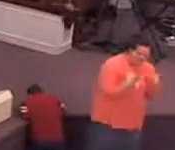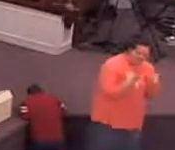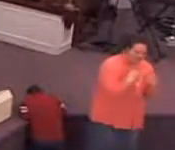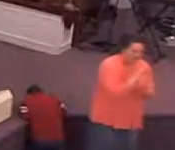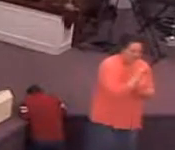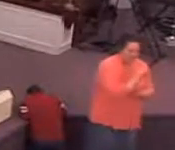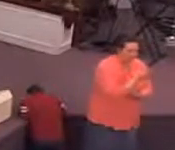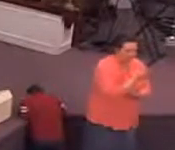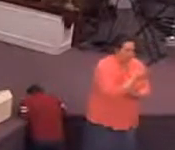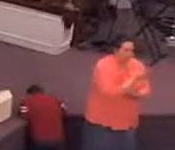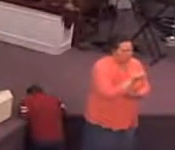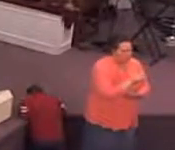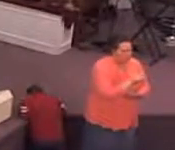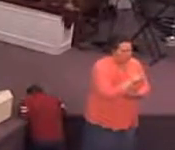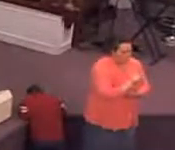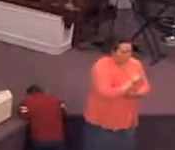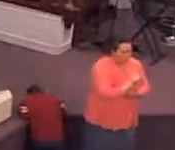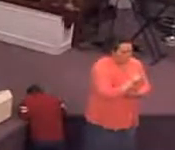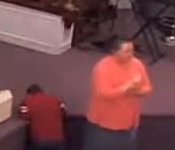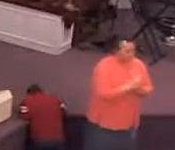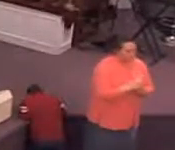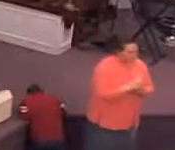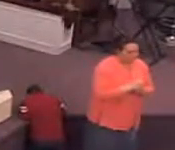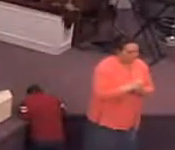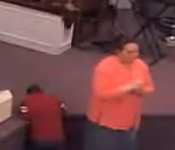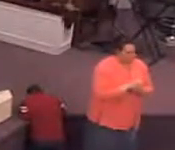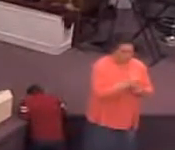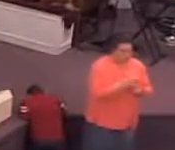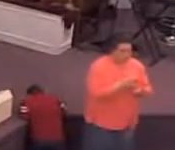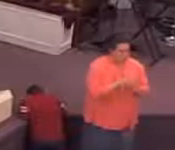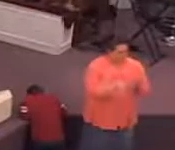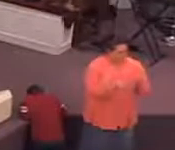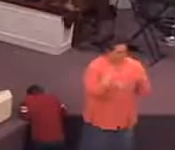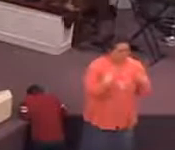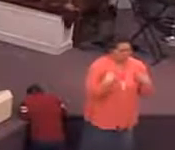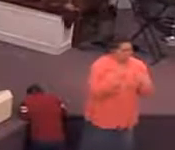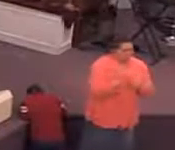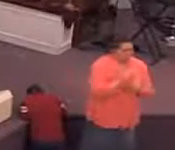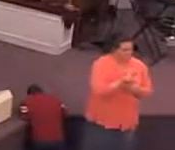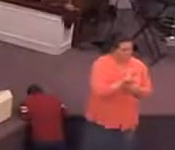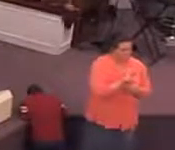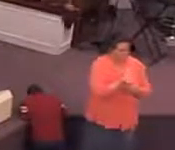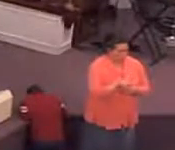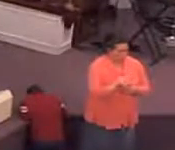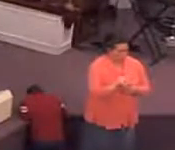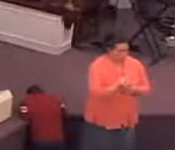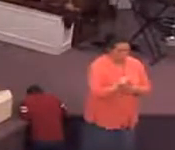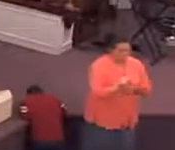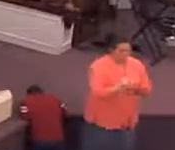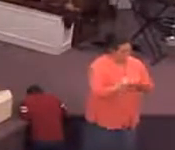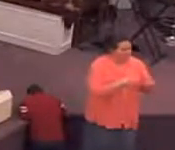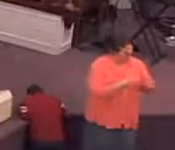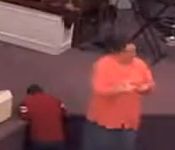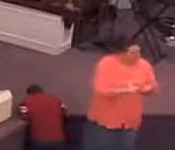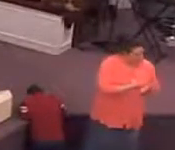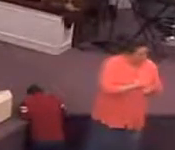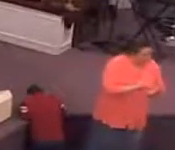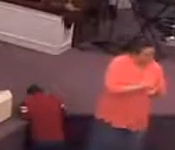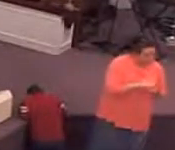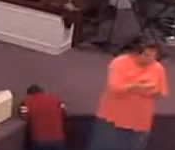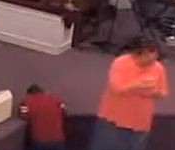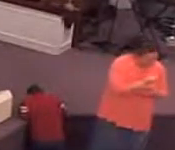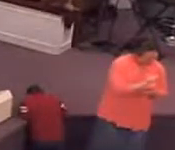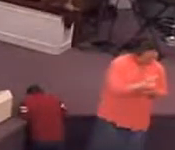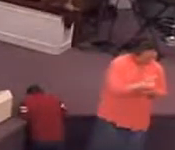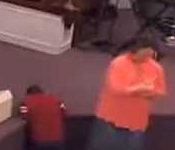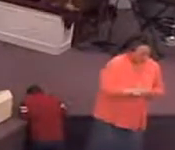You know, some people got morals without the Holy Ghost. How much more? We ought to form some strong standards